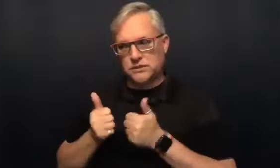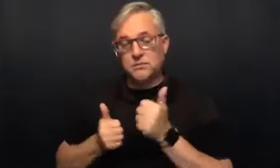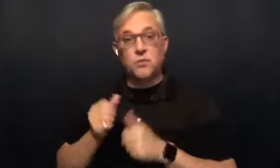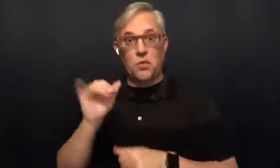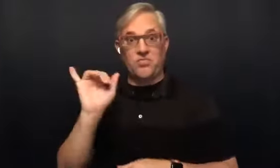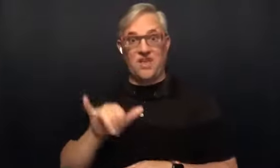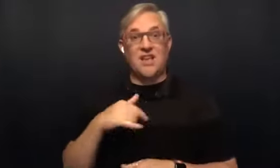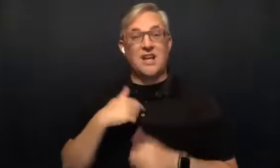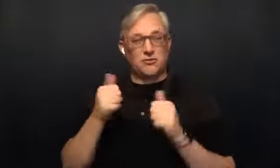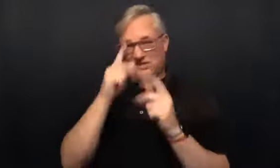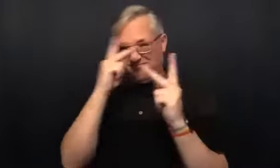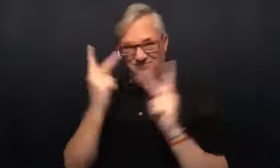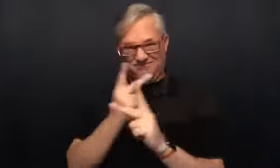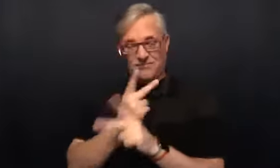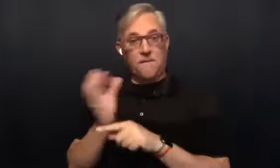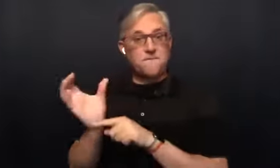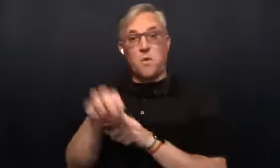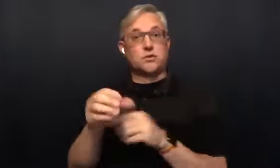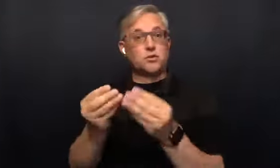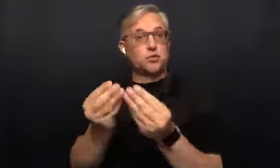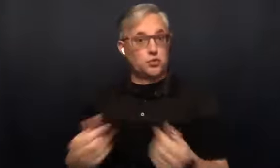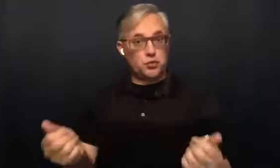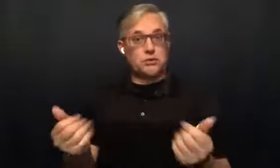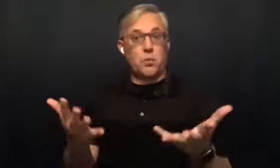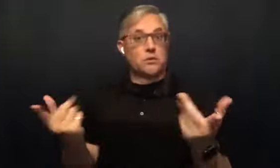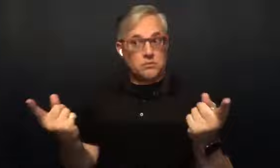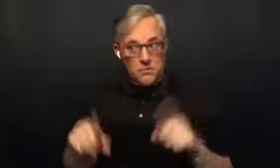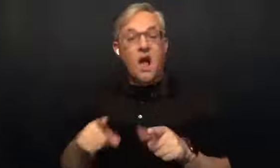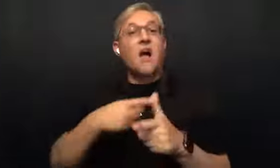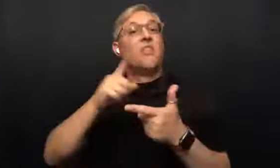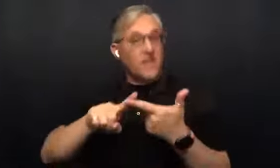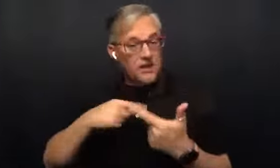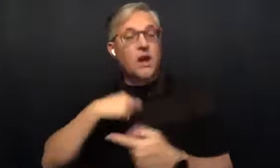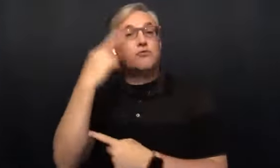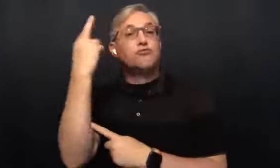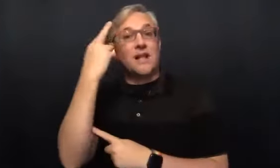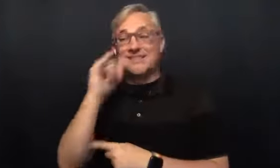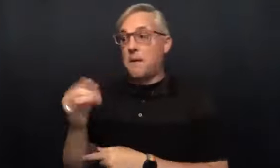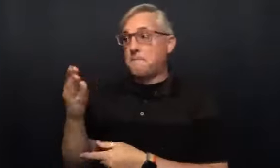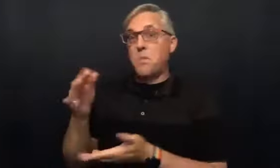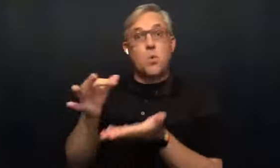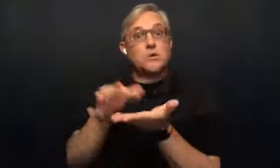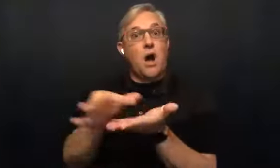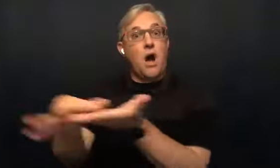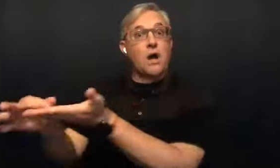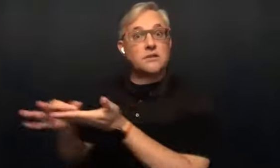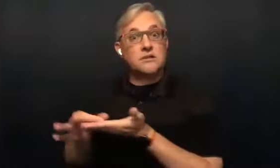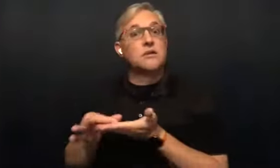and force a solution. What's going on? What's going on? And then I realized that the blue dots were the things that mother wanted to take with her.